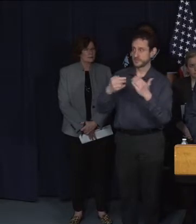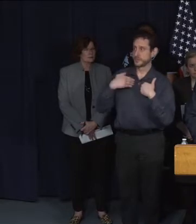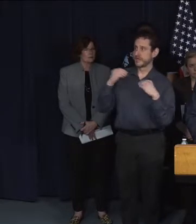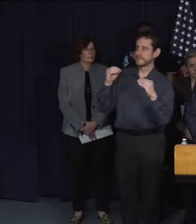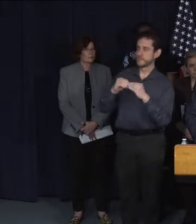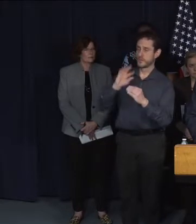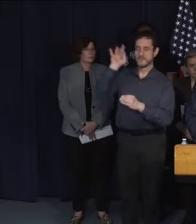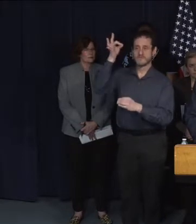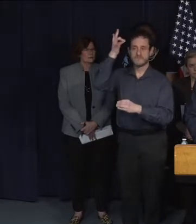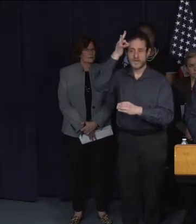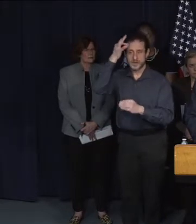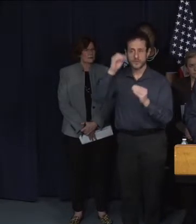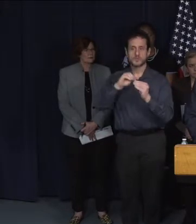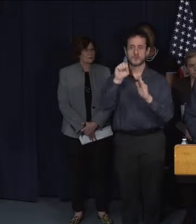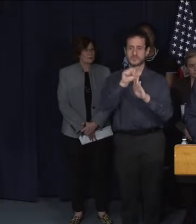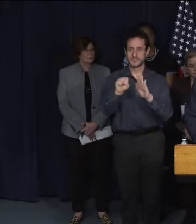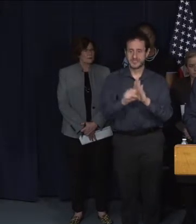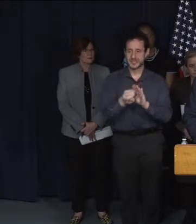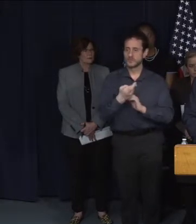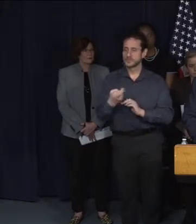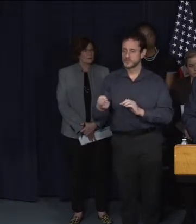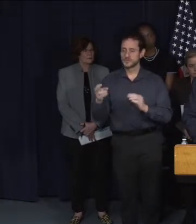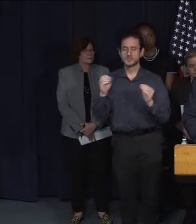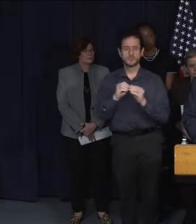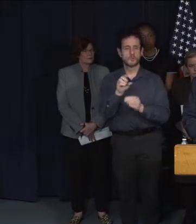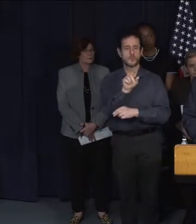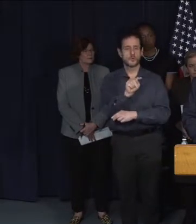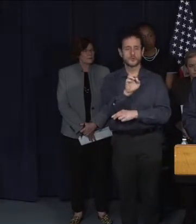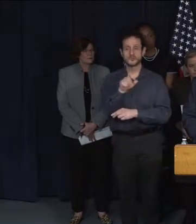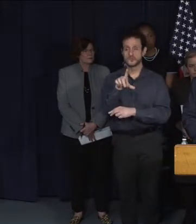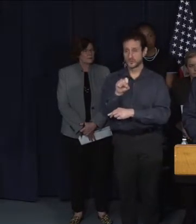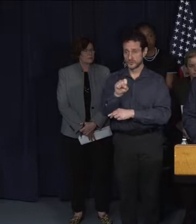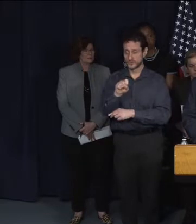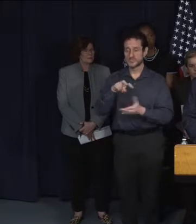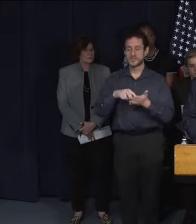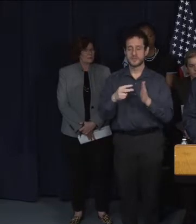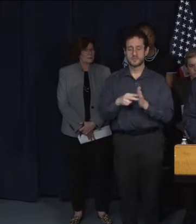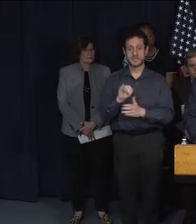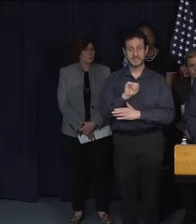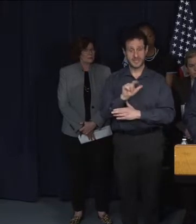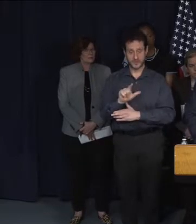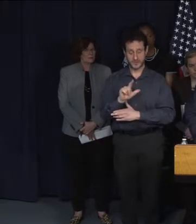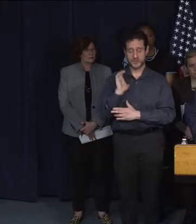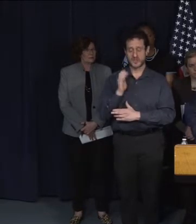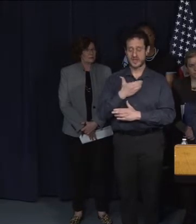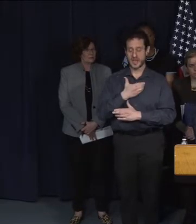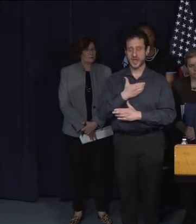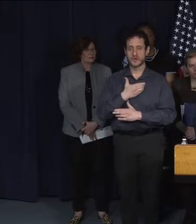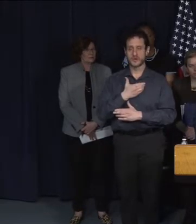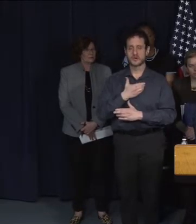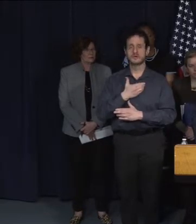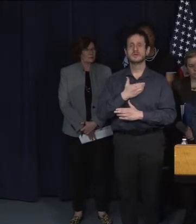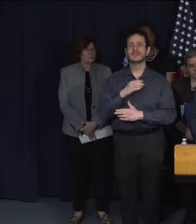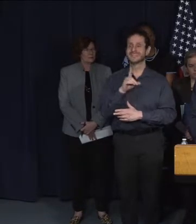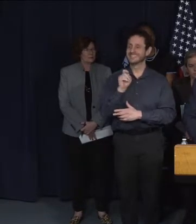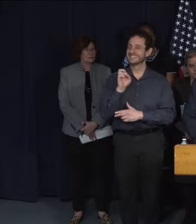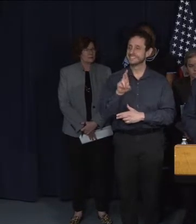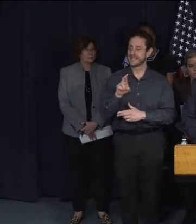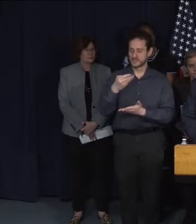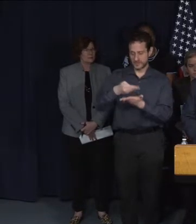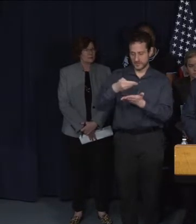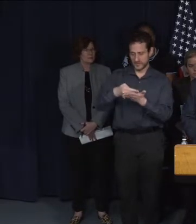state resources and tools. It allows our state disaster relief fund to cover the costs related to